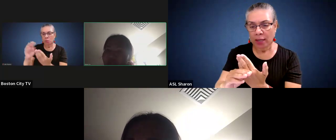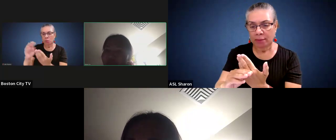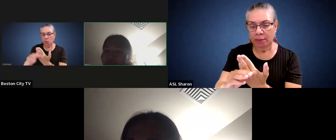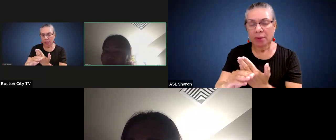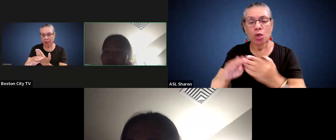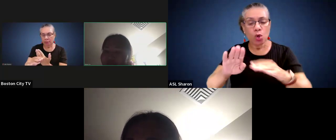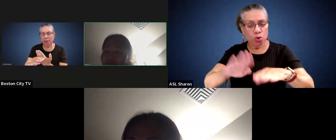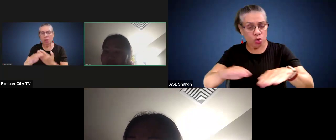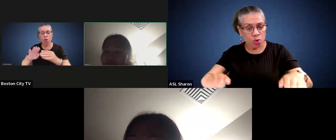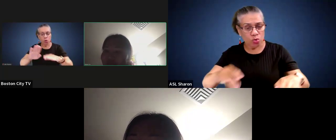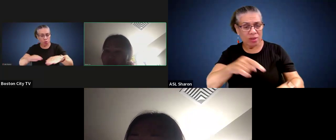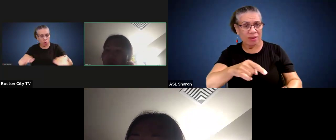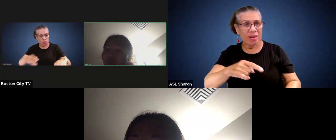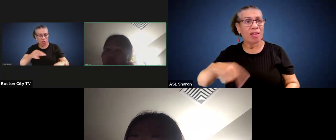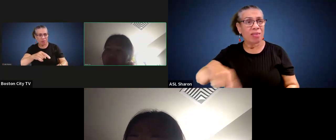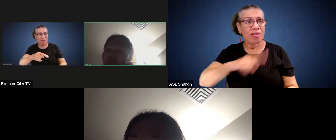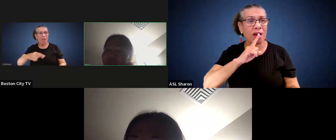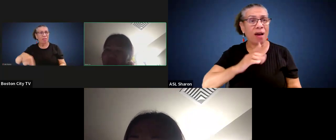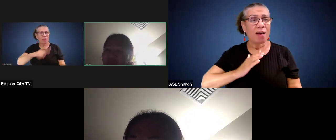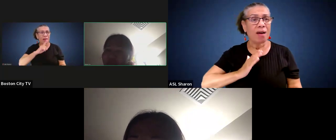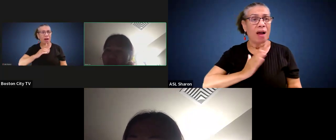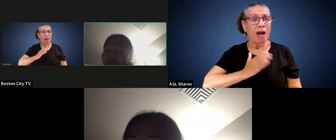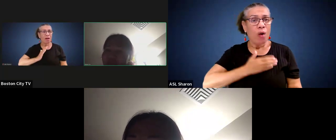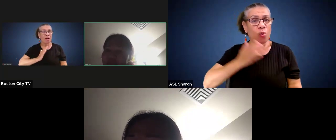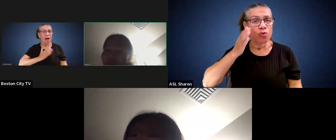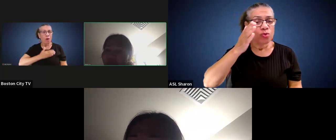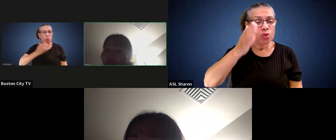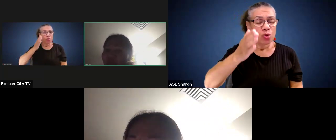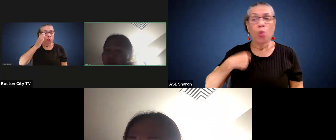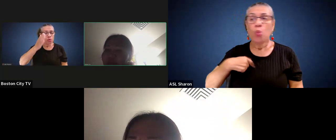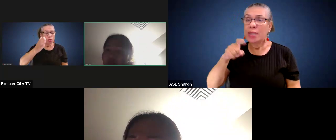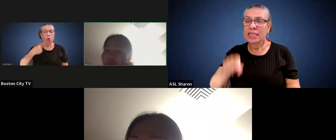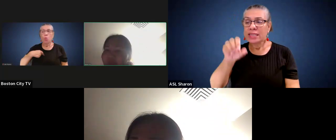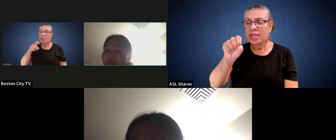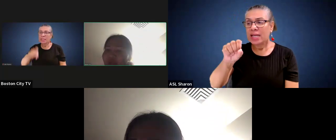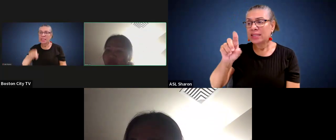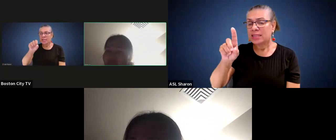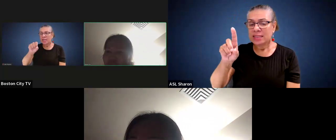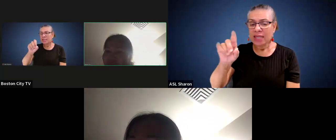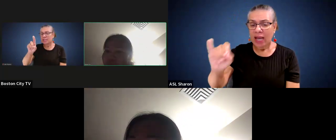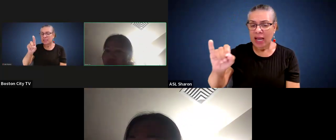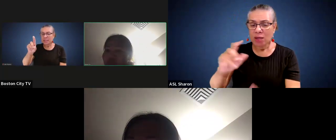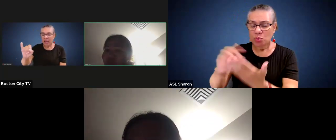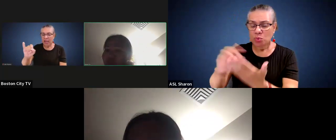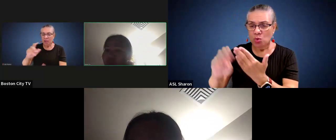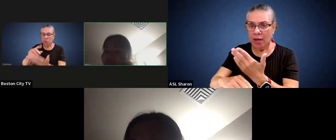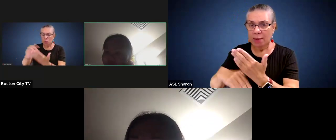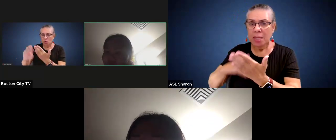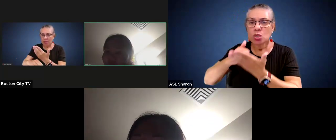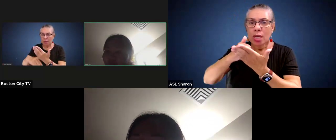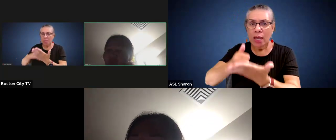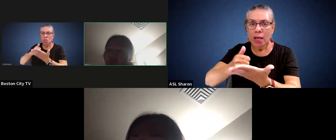and assets. We need the SEI program to support our children to learn and